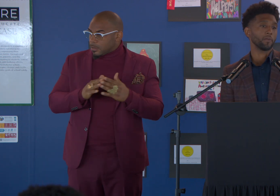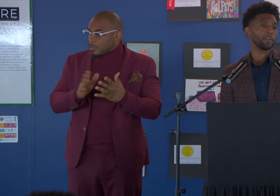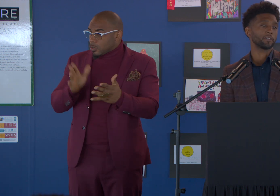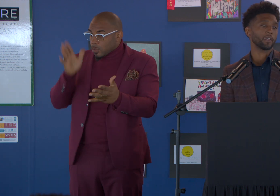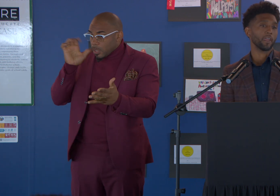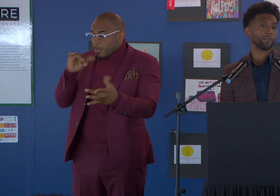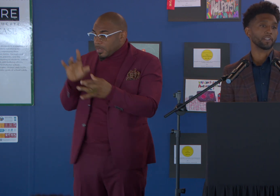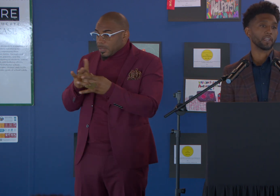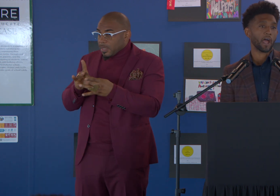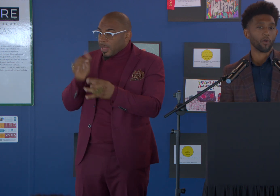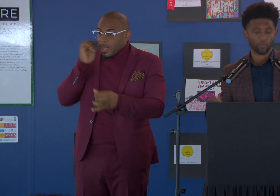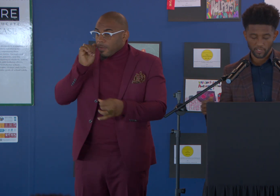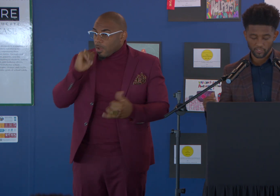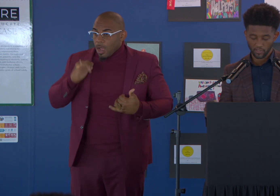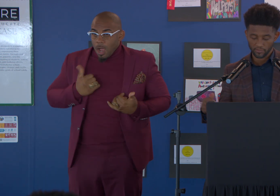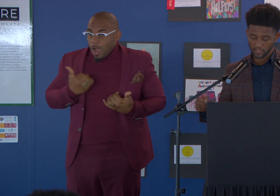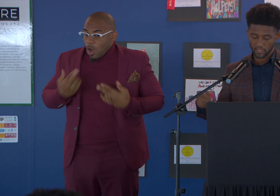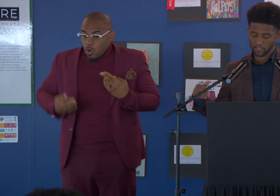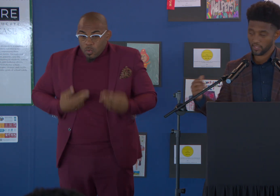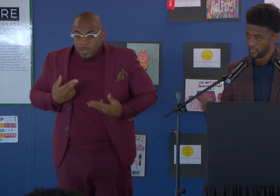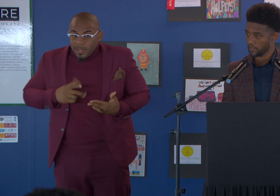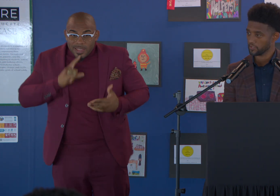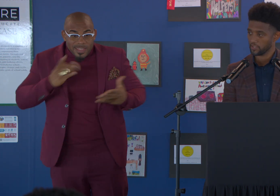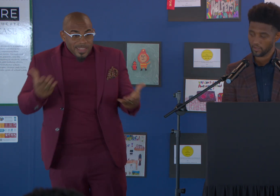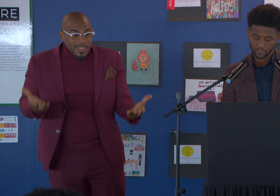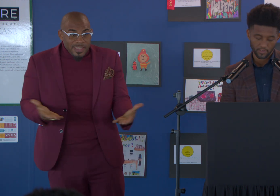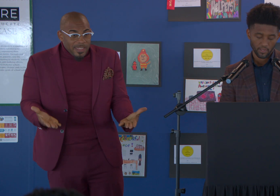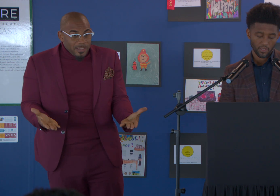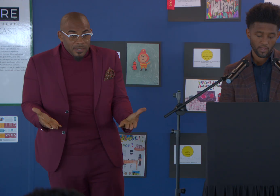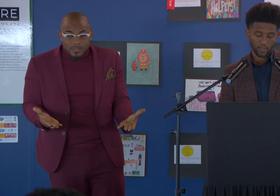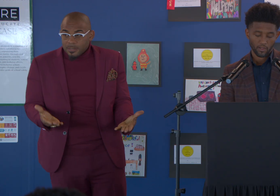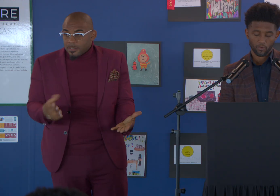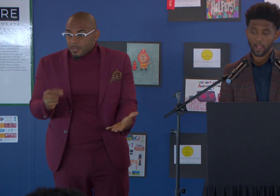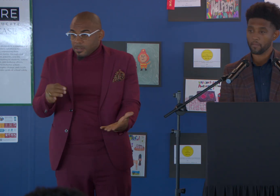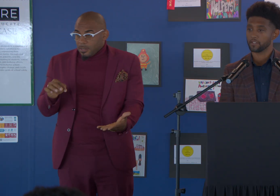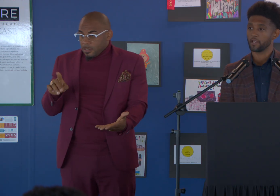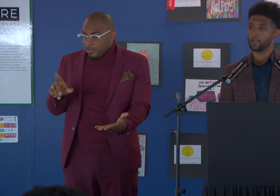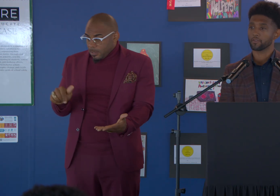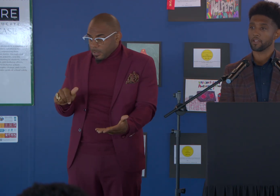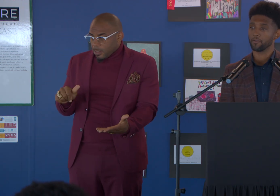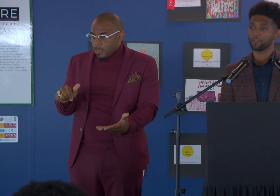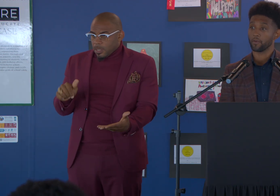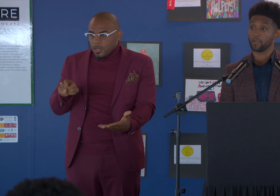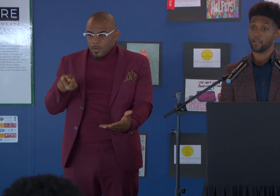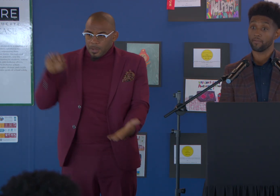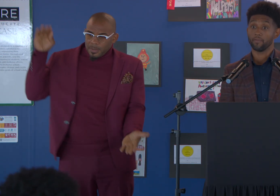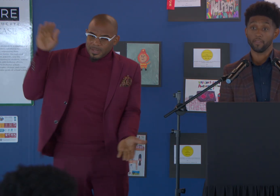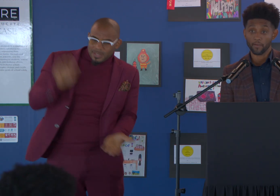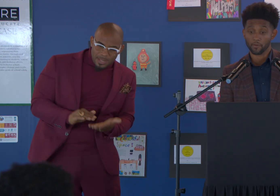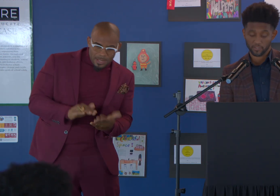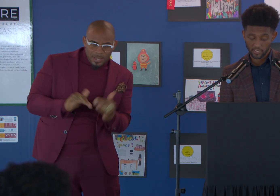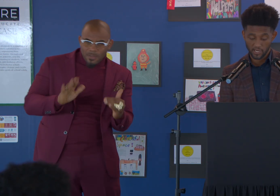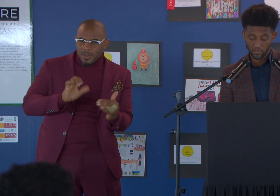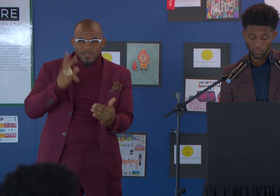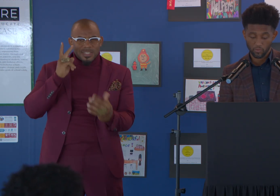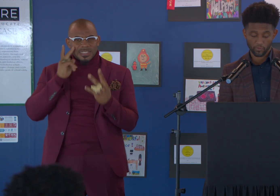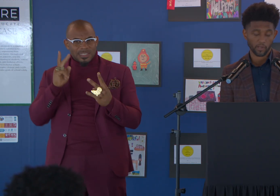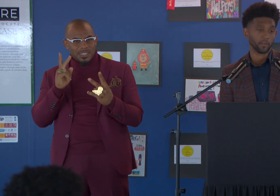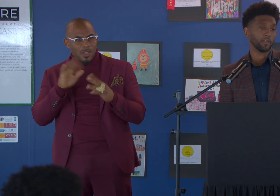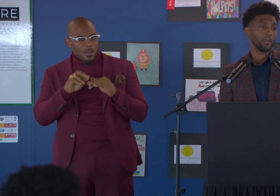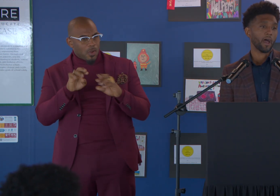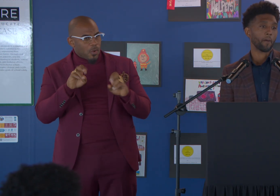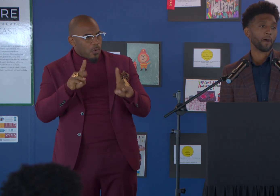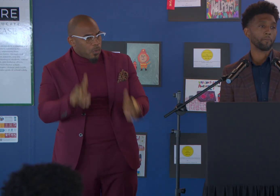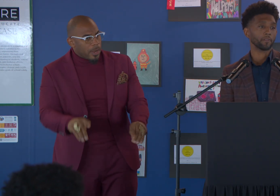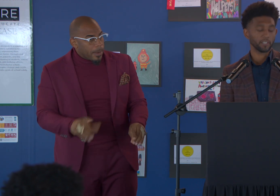As you hear me say every day, our renaissance is here, Shalonda. Crime is down to levels that we have never seen on